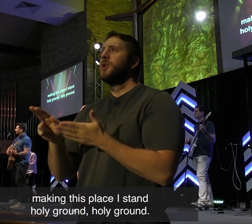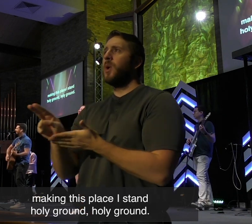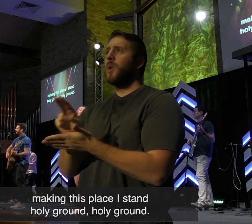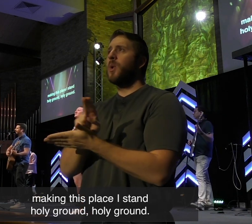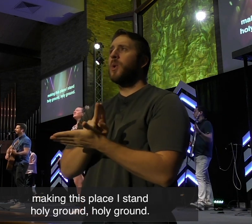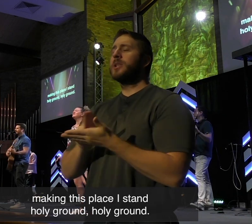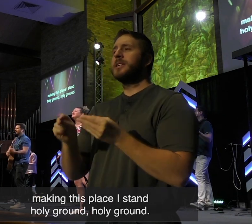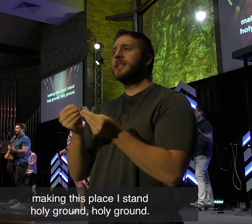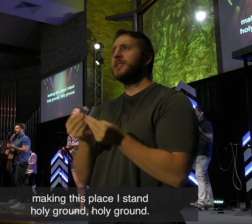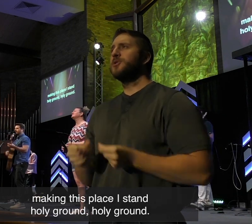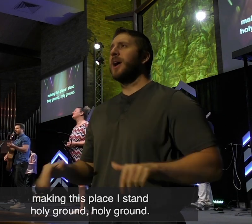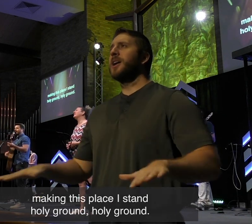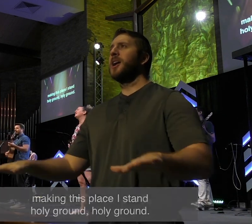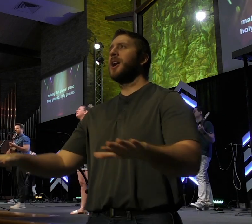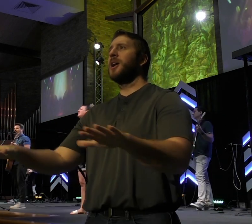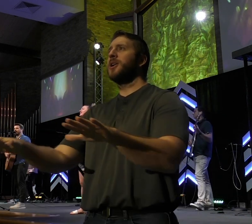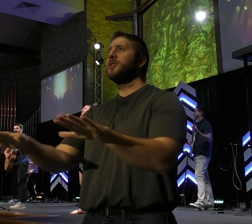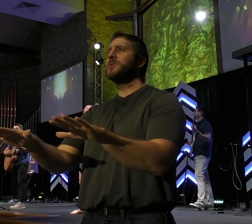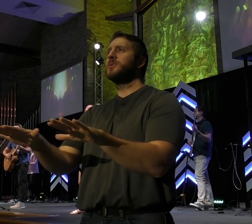ground, holy